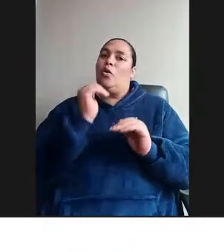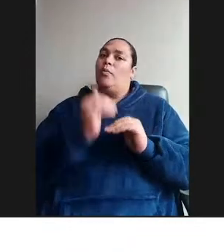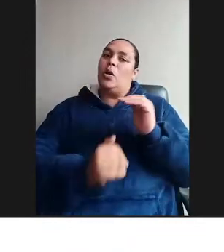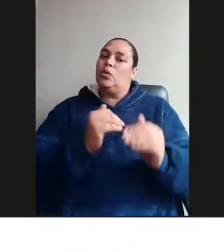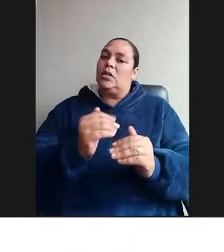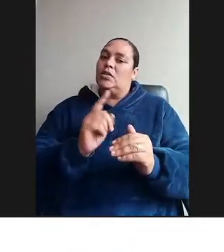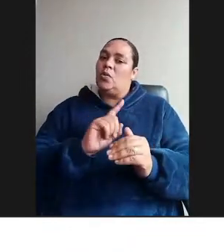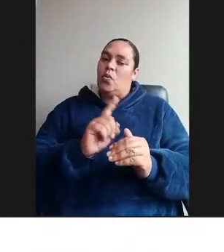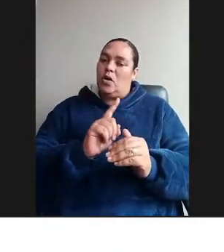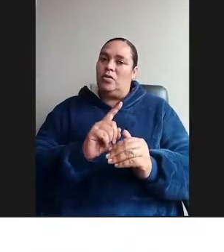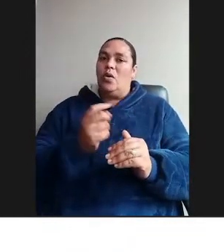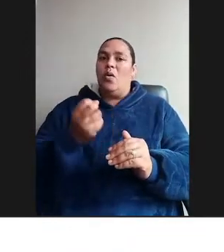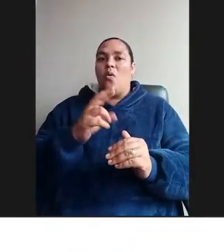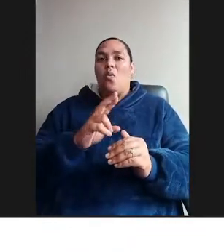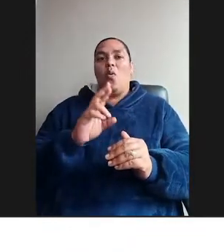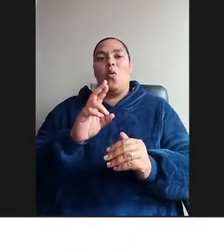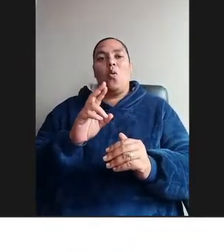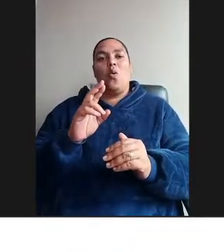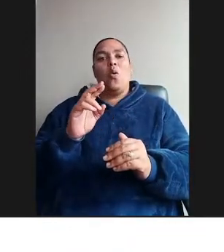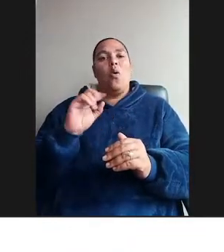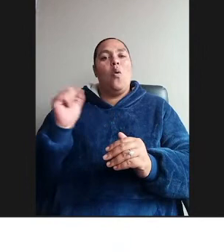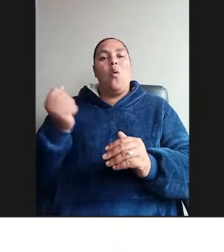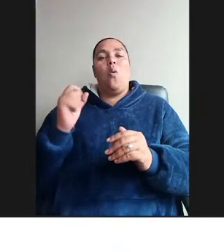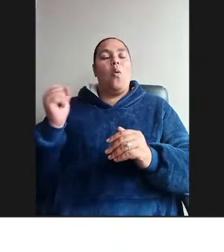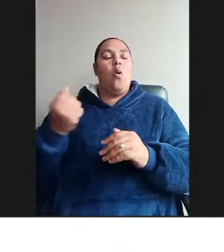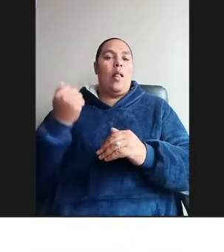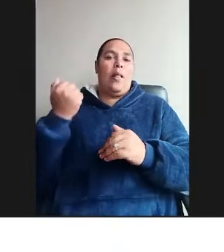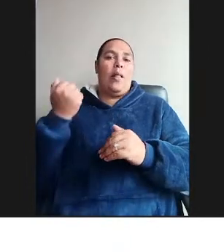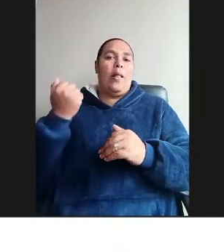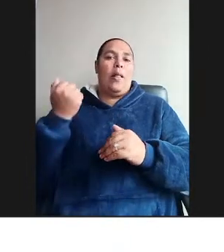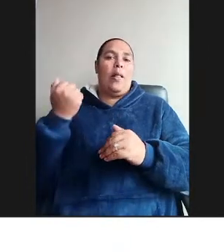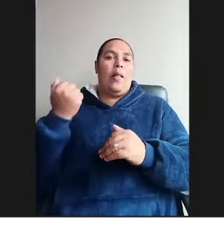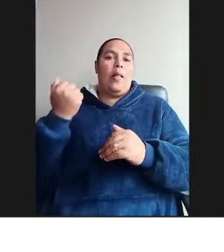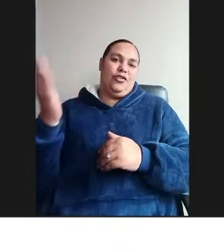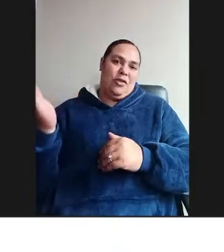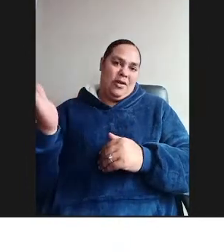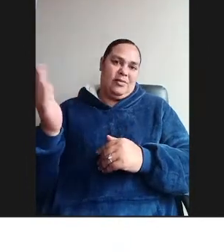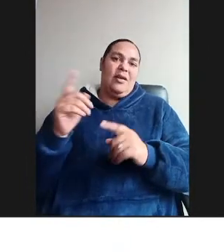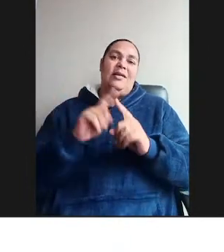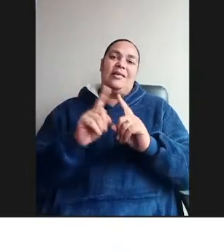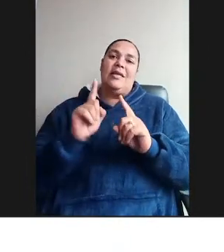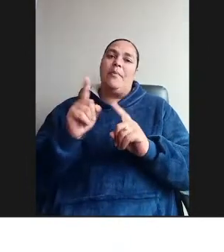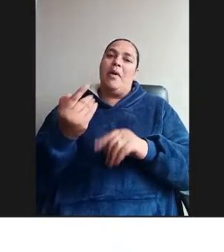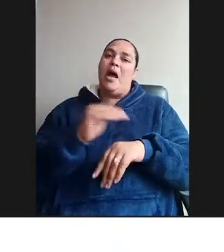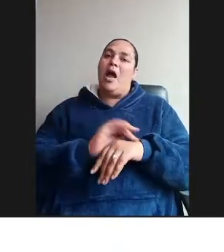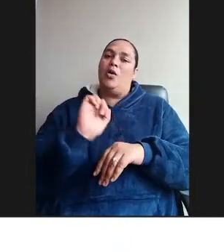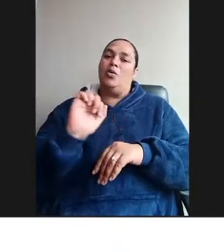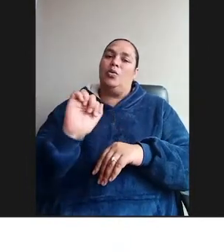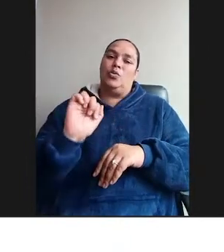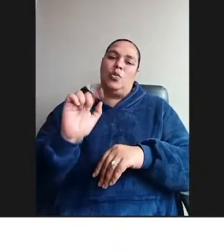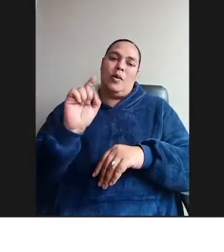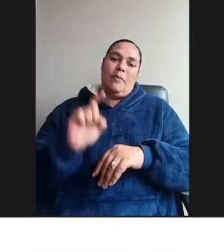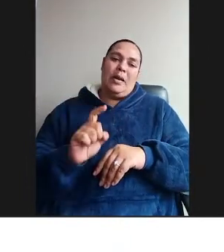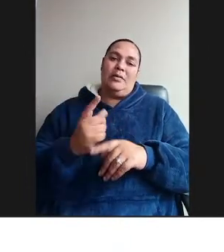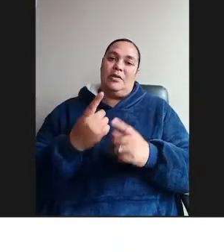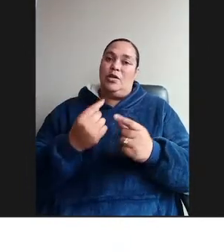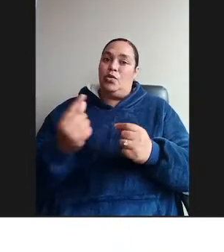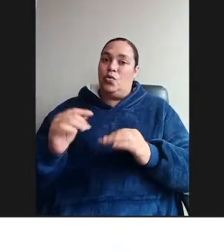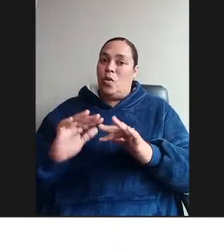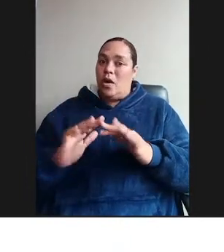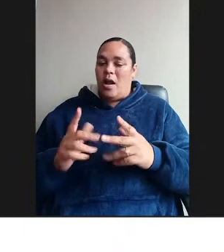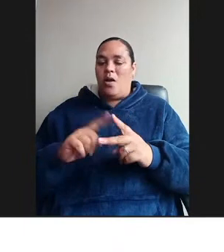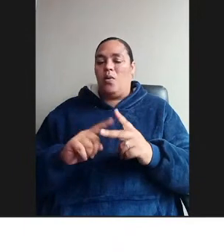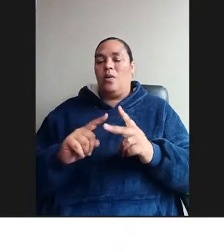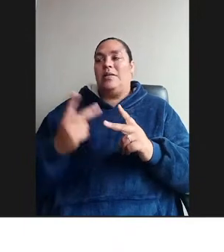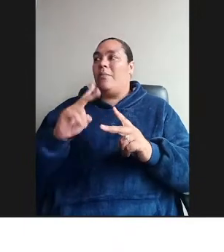for petitions and how they should be dealt with and how they need to be followed